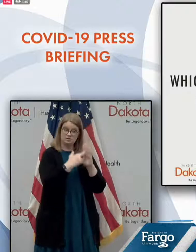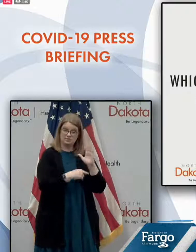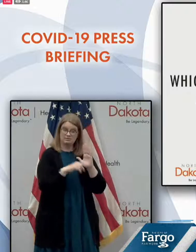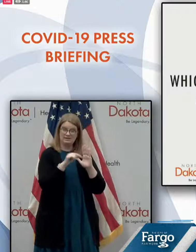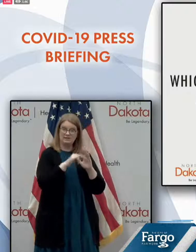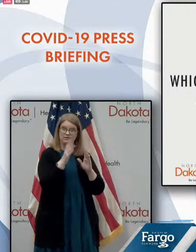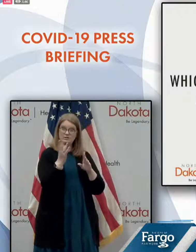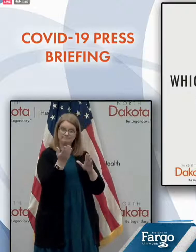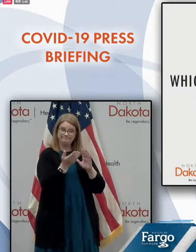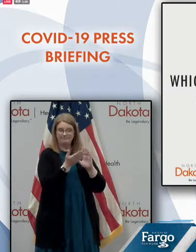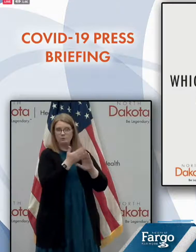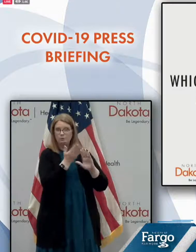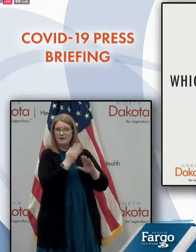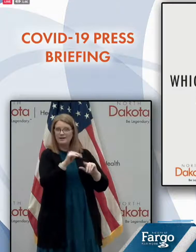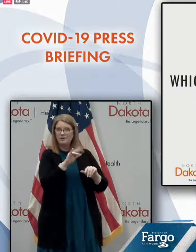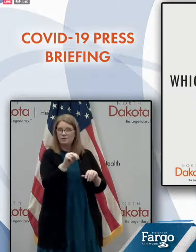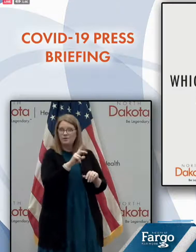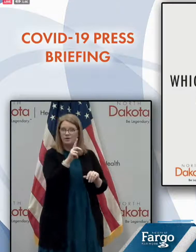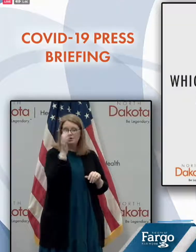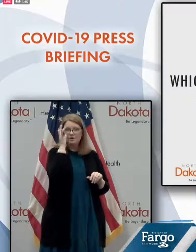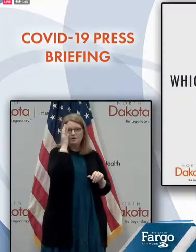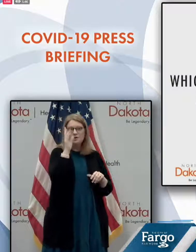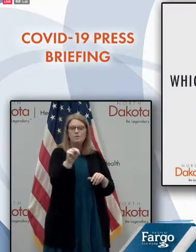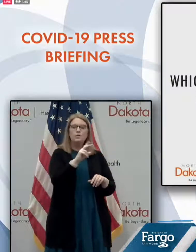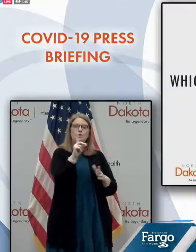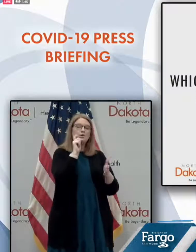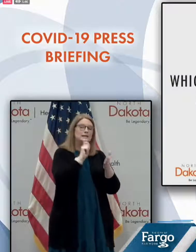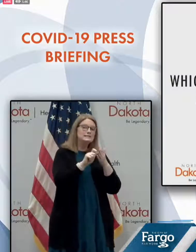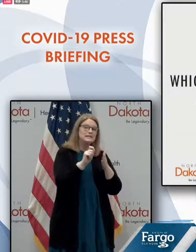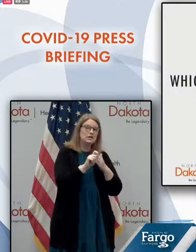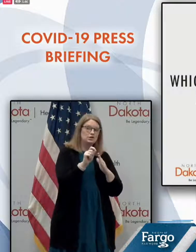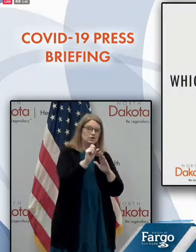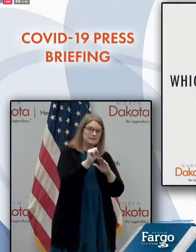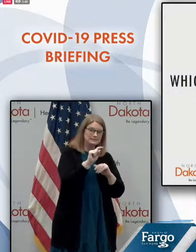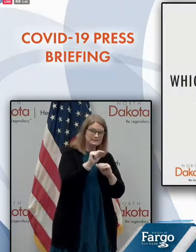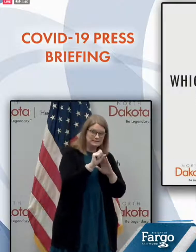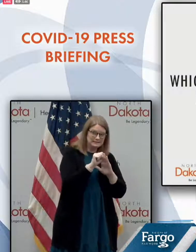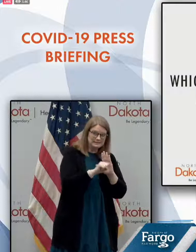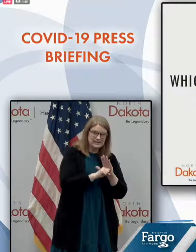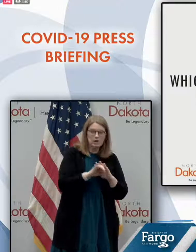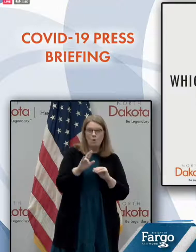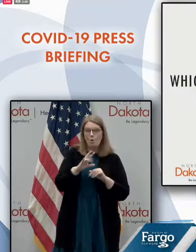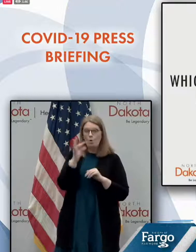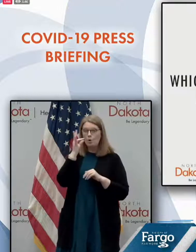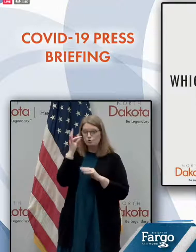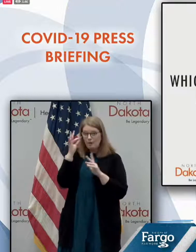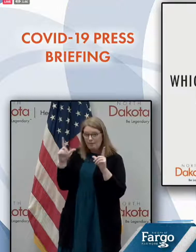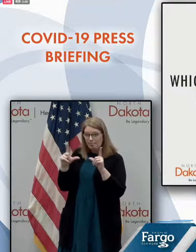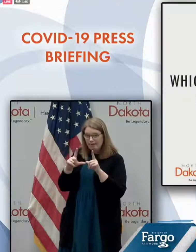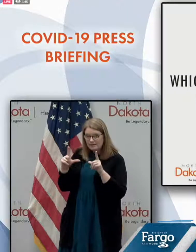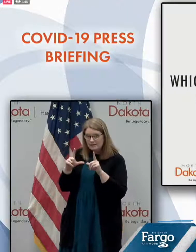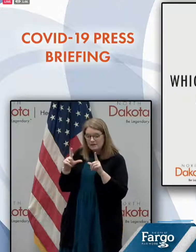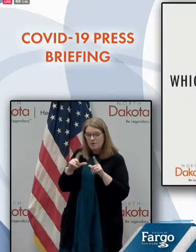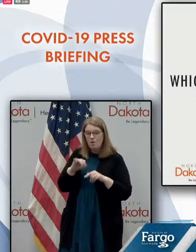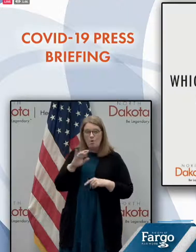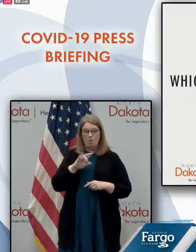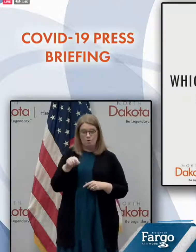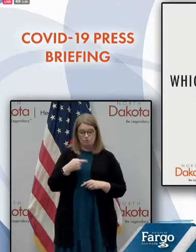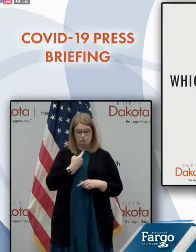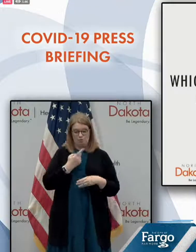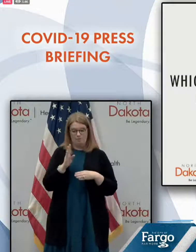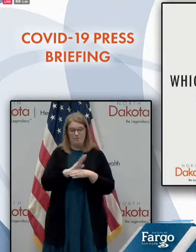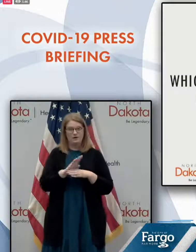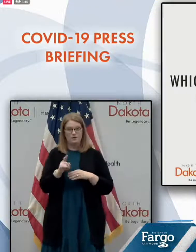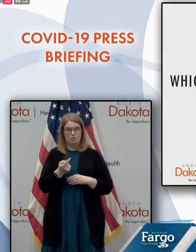North Dakota with the North Dakota Secretary of State or a tribal licensing authority, or be a sole proprietor with at